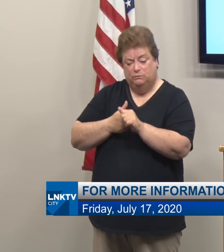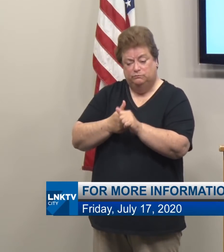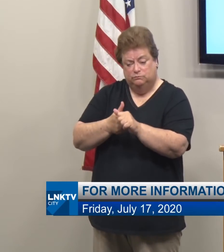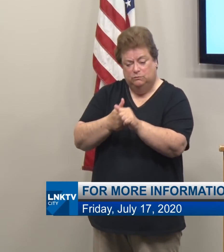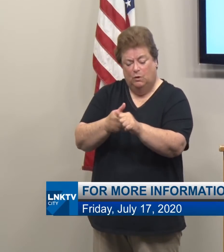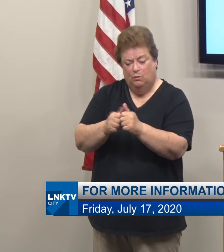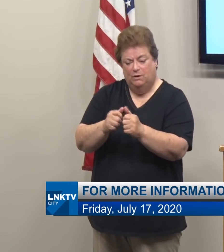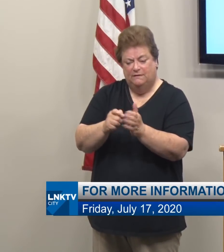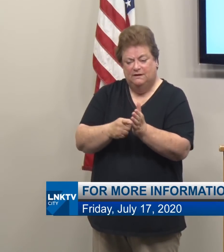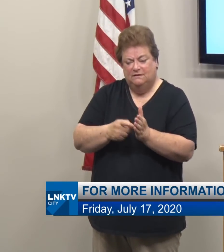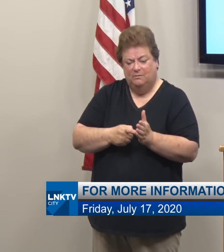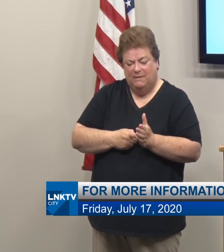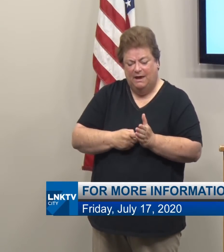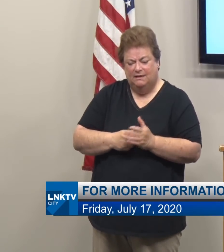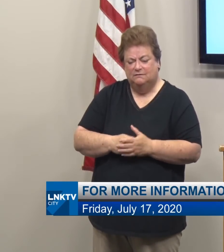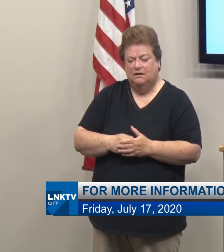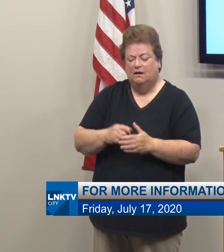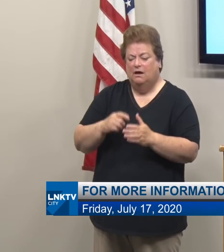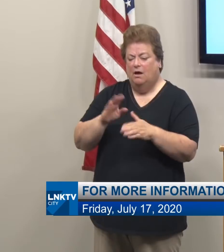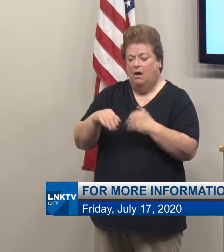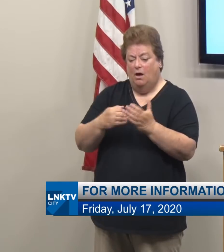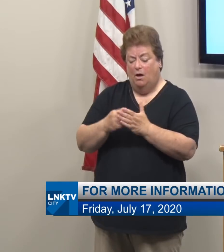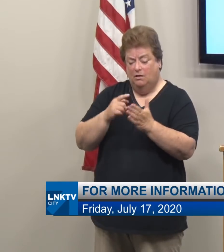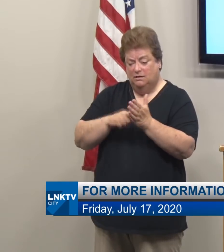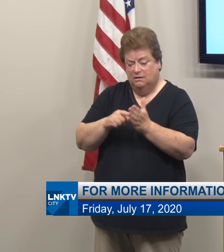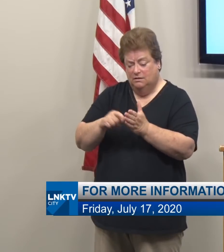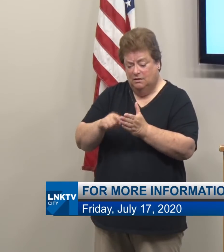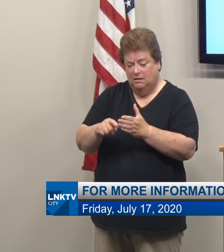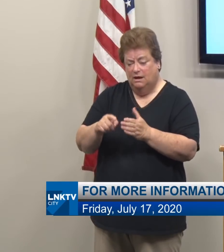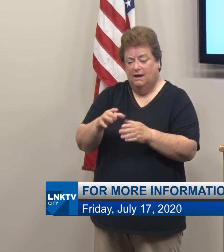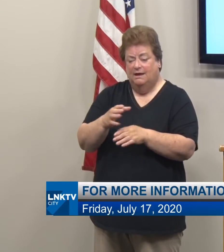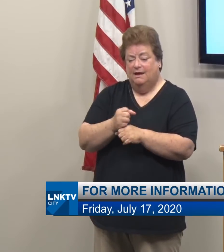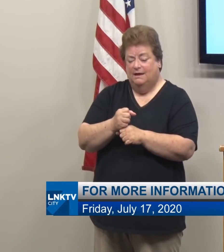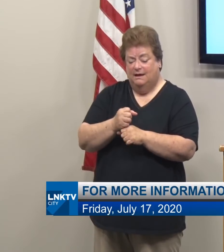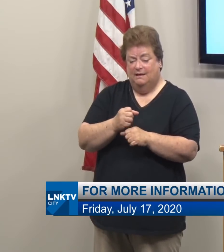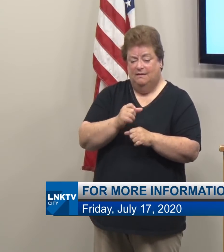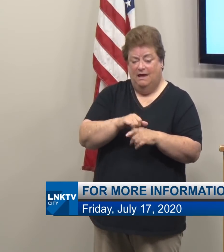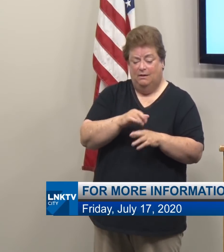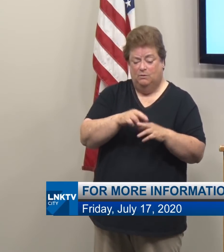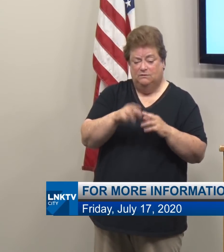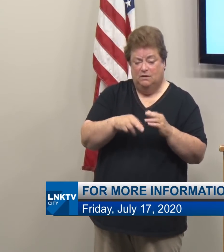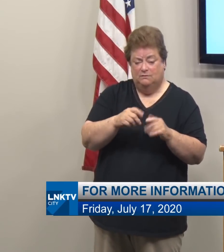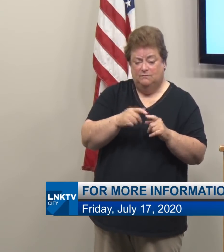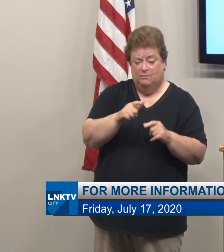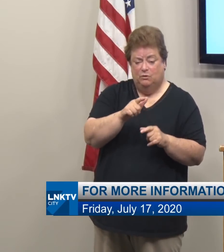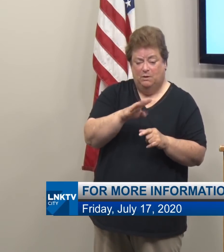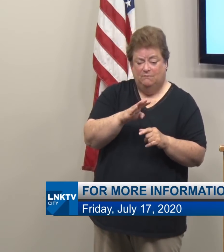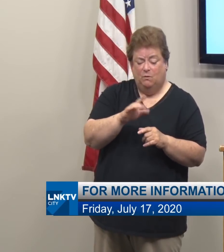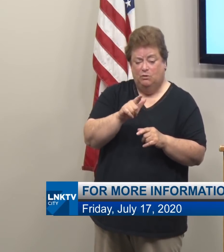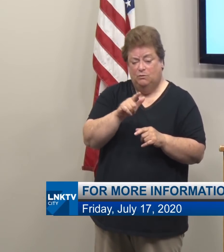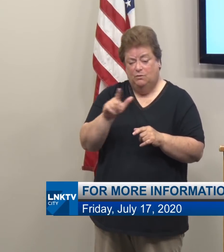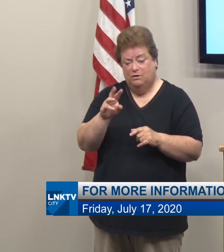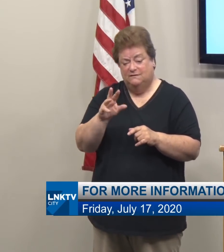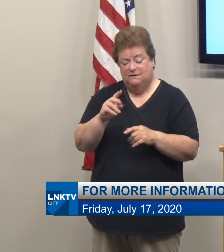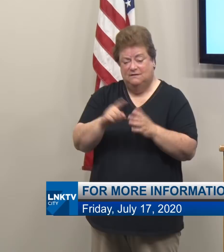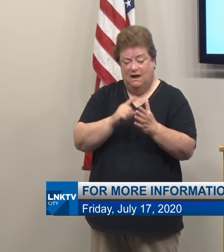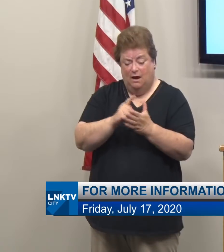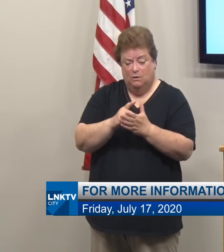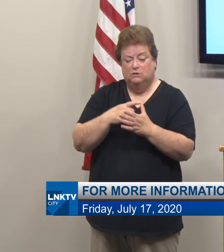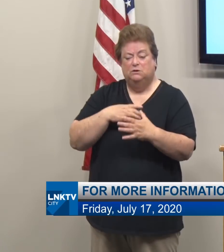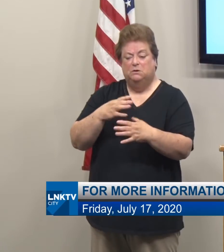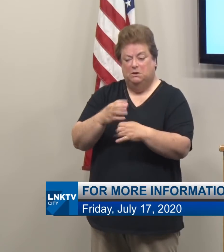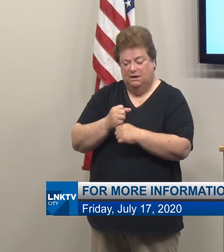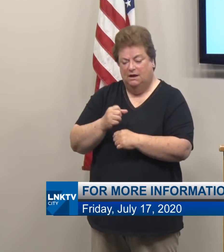staff initiate contact tracing with all positive cases within 24 to 36 hours of receiving the lab result. All the